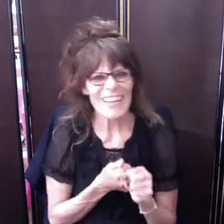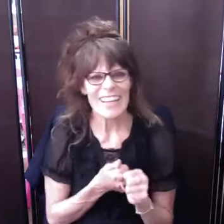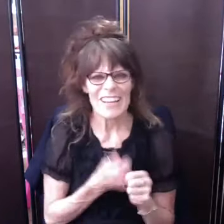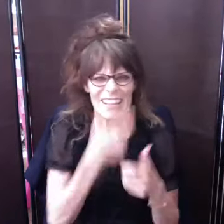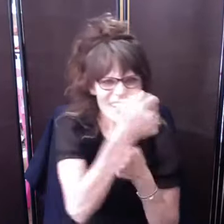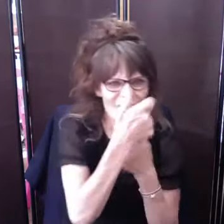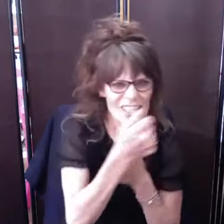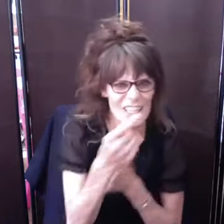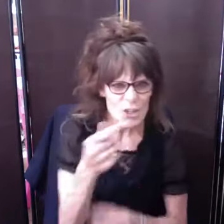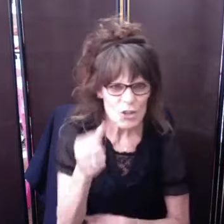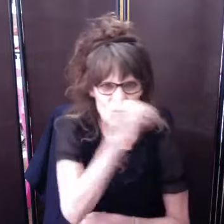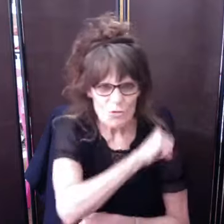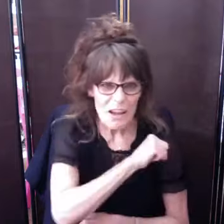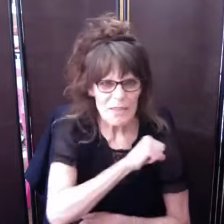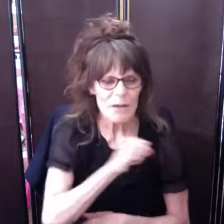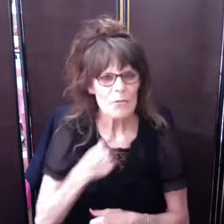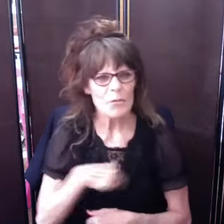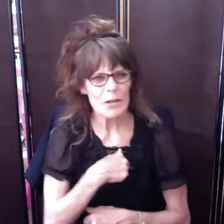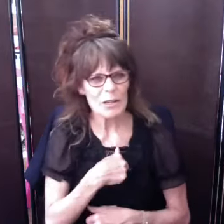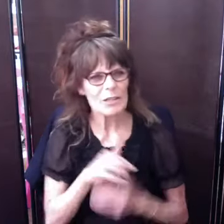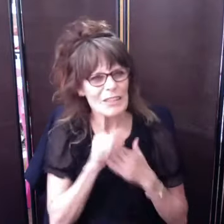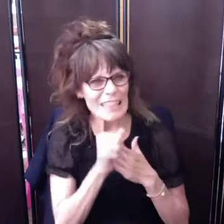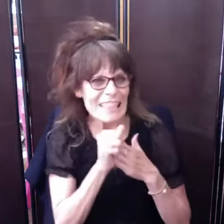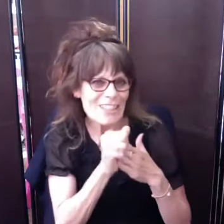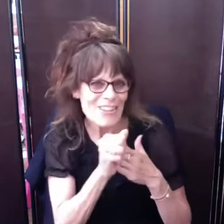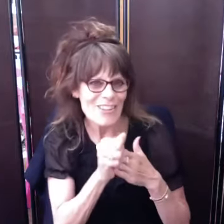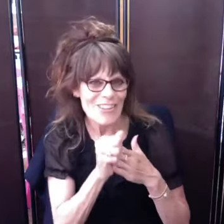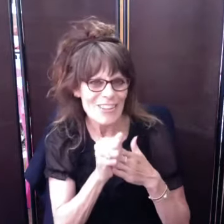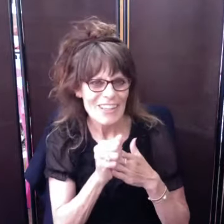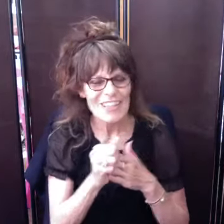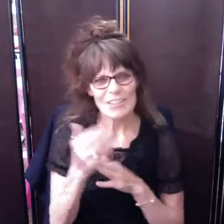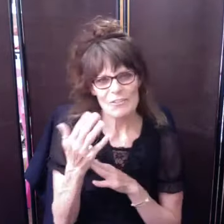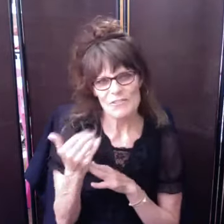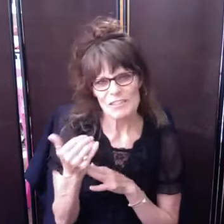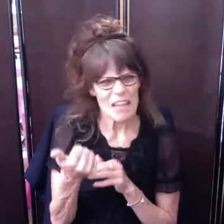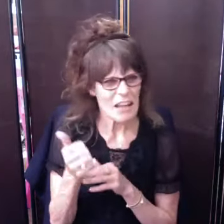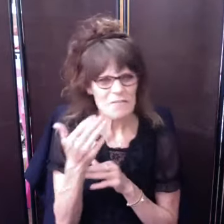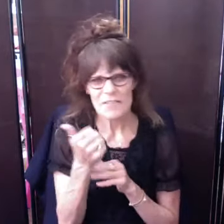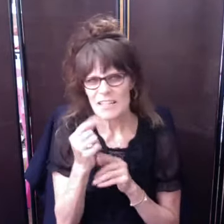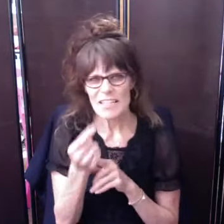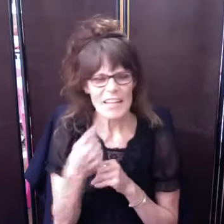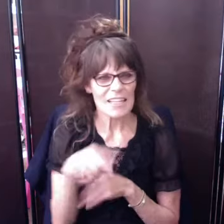to relieve you of your commitment. Then it'd take them about 10 or 15 seconds. They turn around, they give the commitment